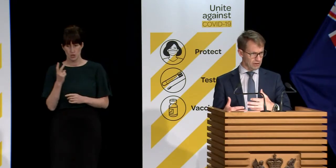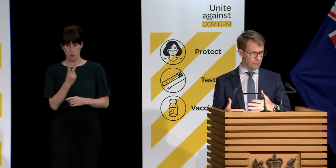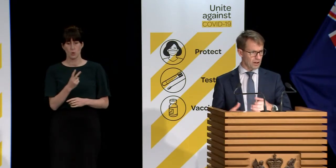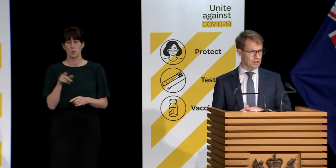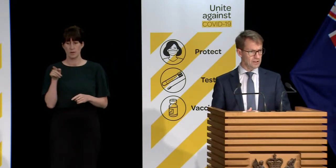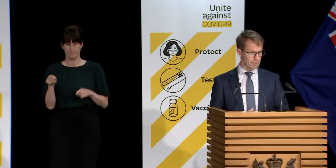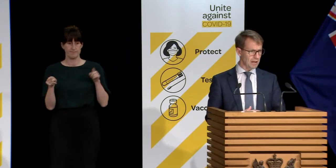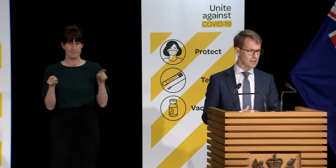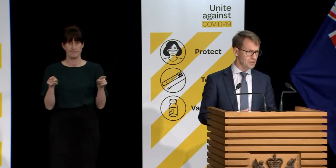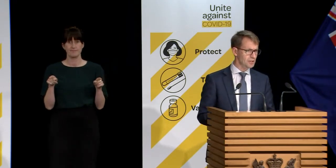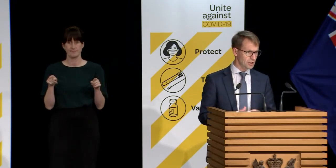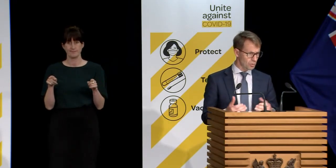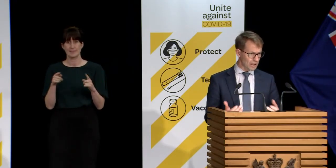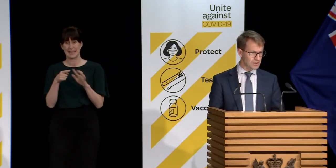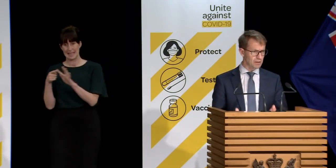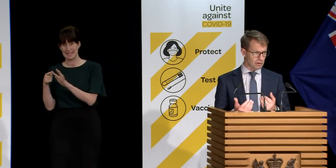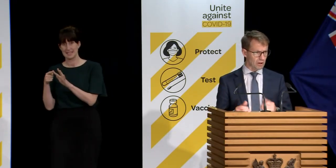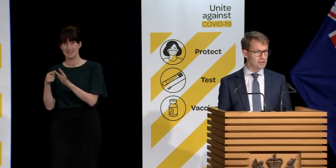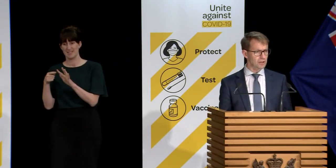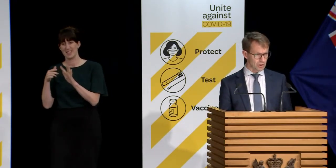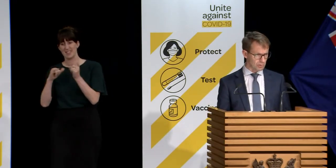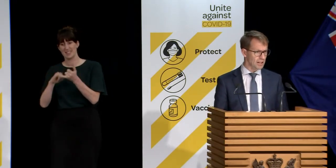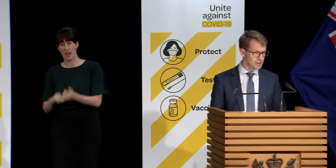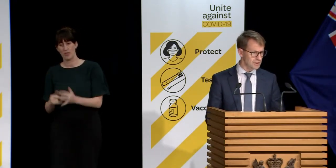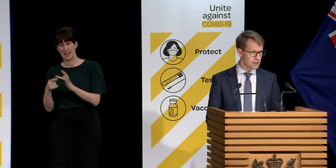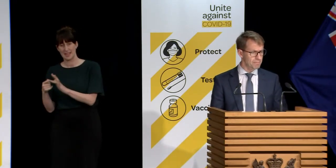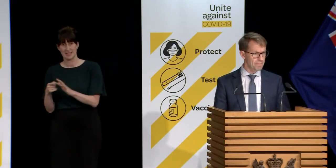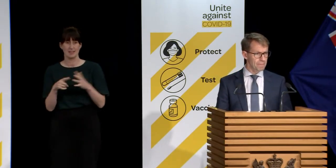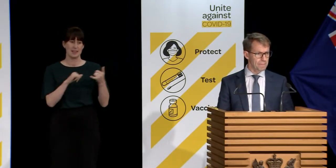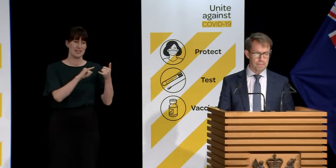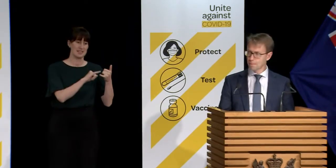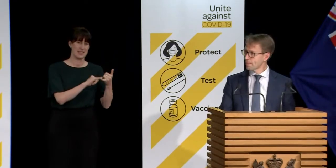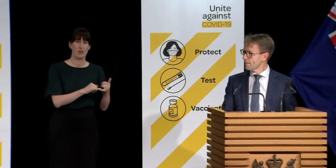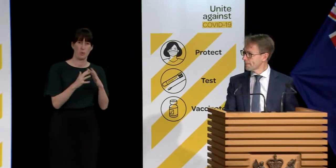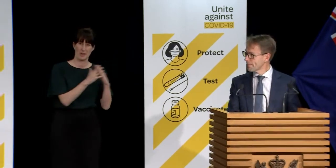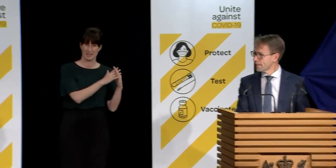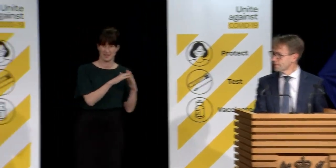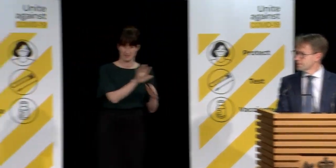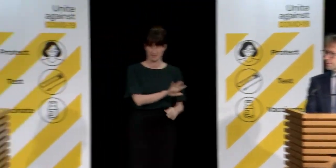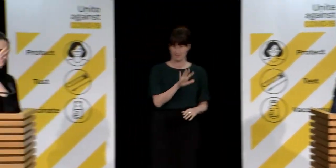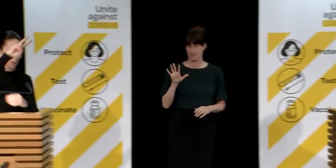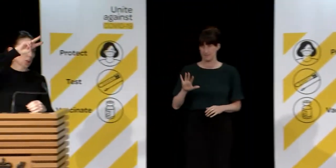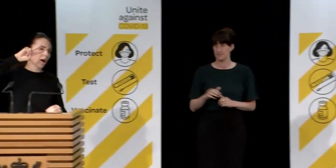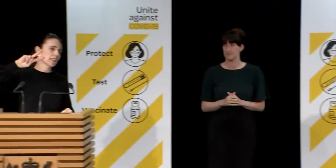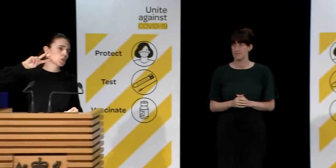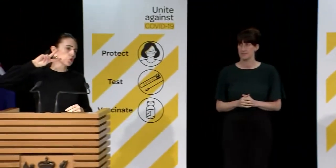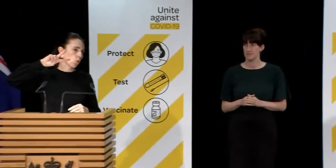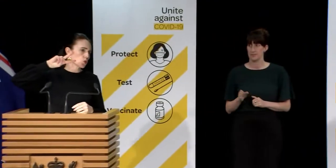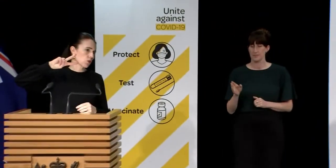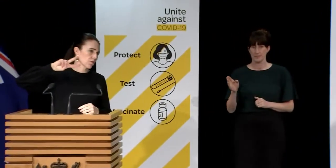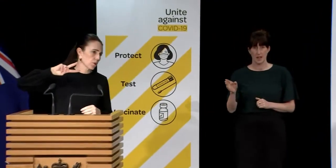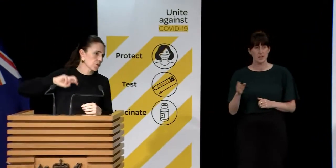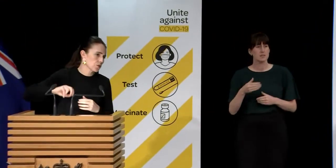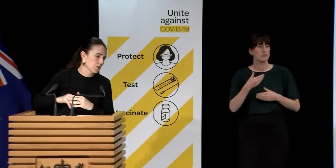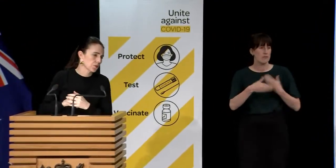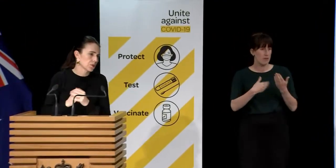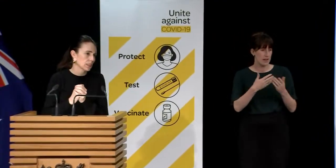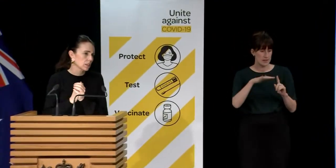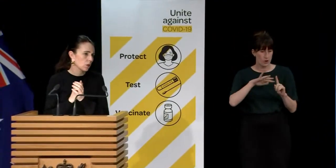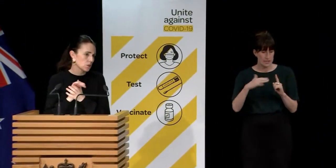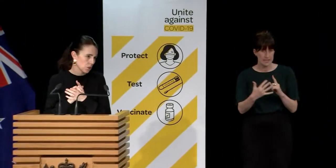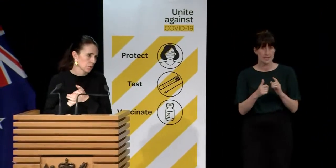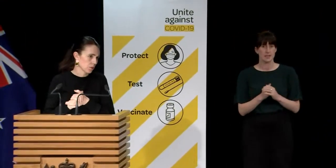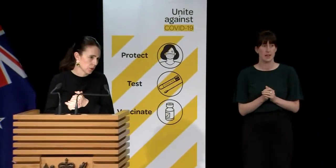newly identified subclusters that are the ones giving rise to the acute cases. And just to give some context on those, we had this discussion around the source of those